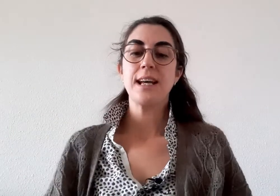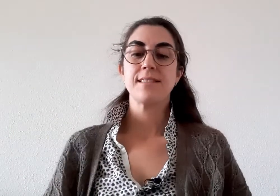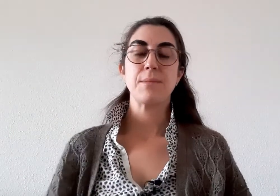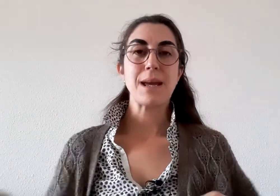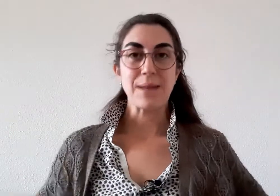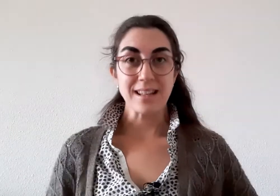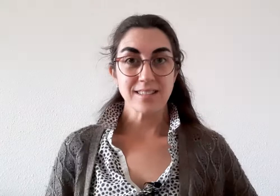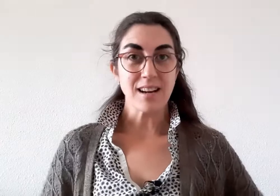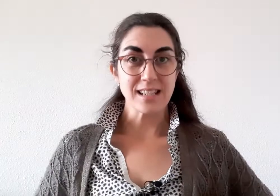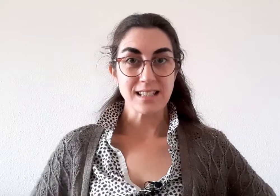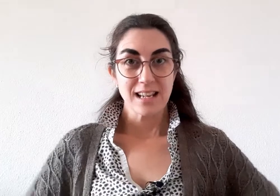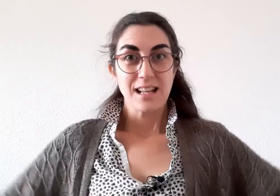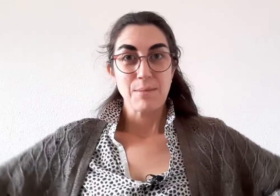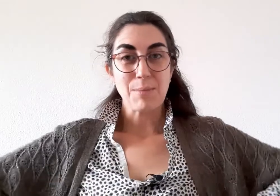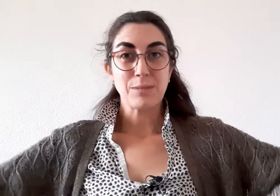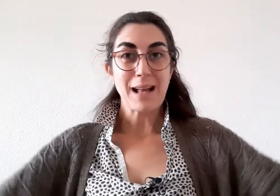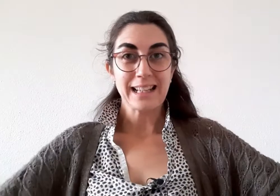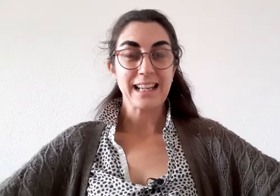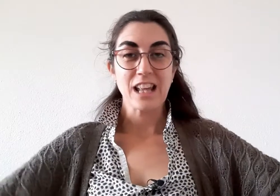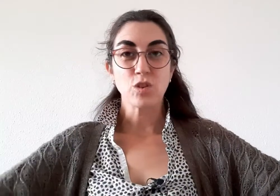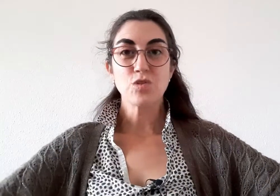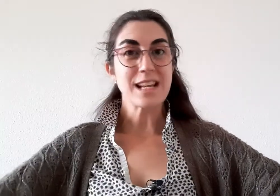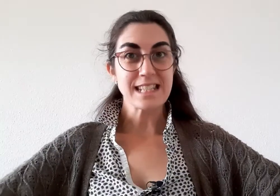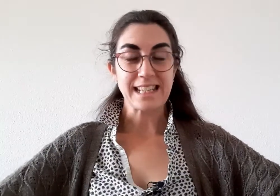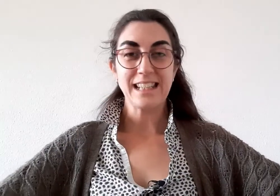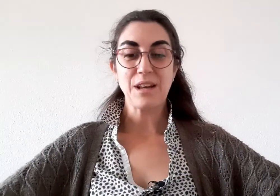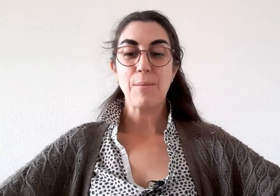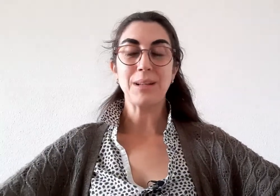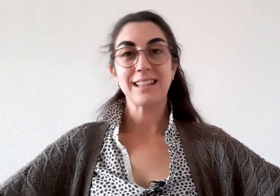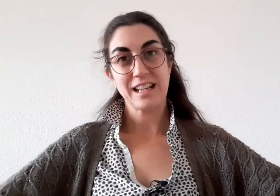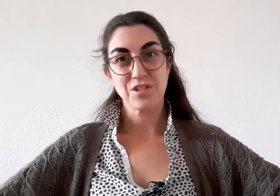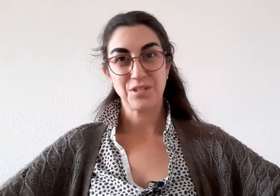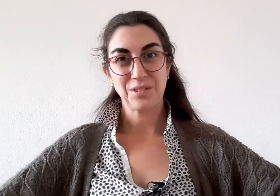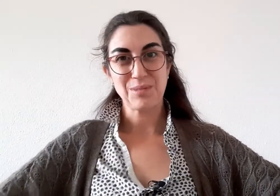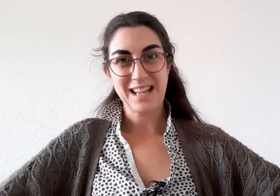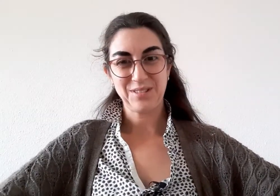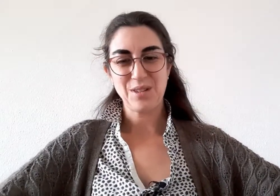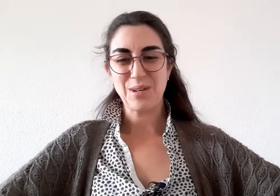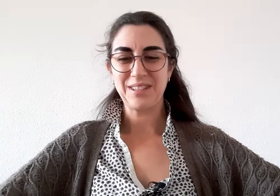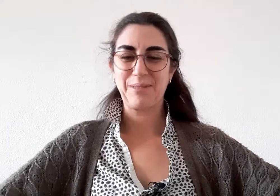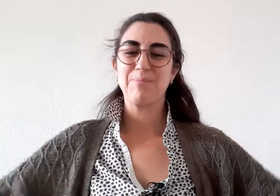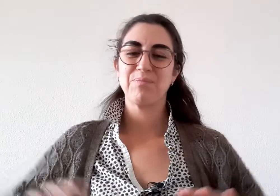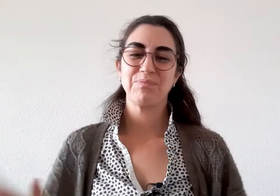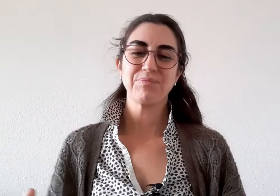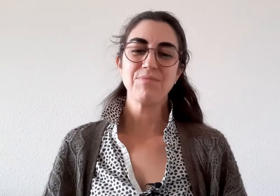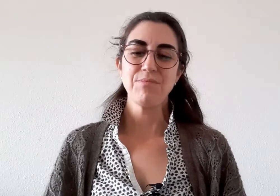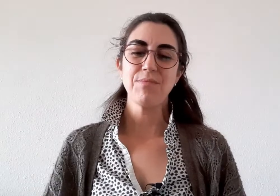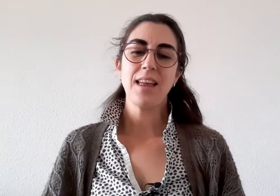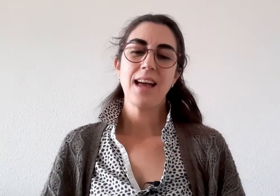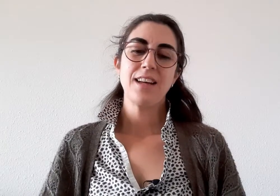the baby inside mummy's belly is already building connections with the outside world. So what are